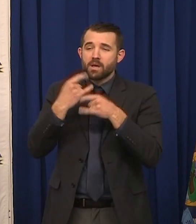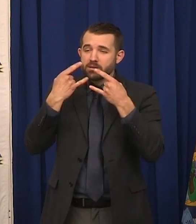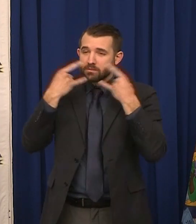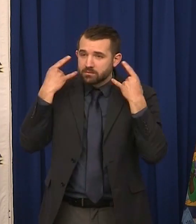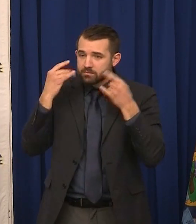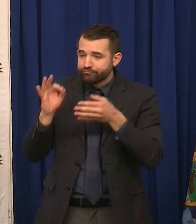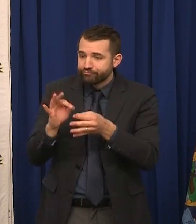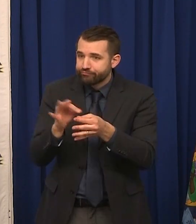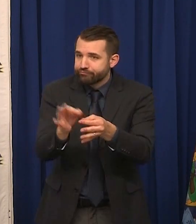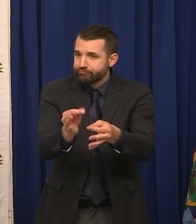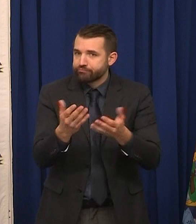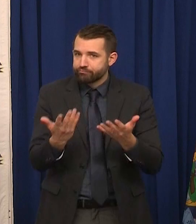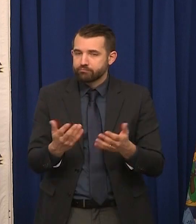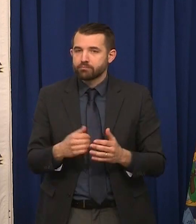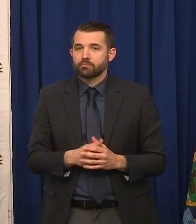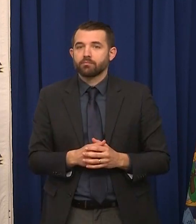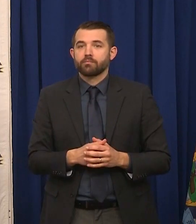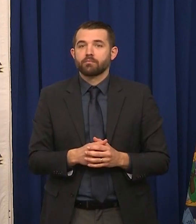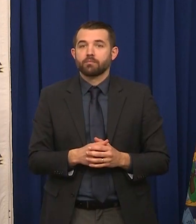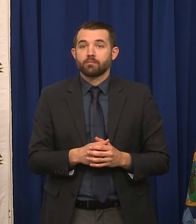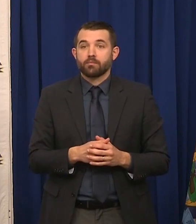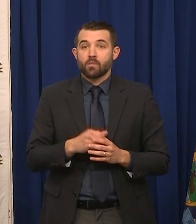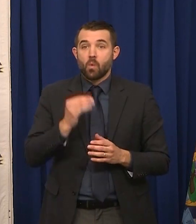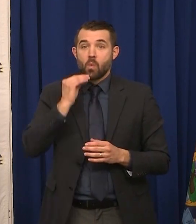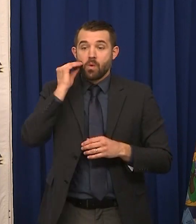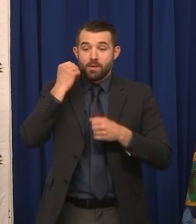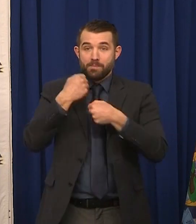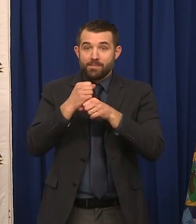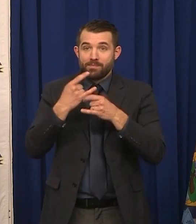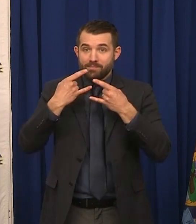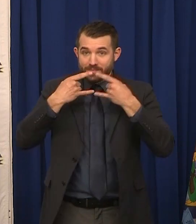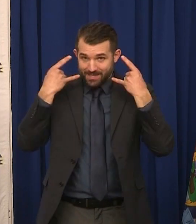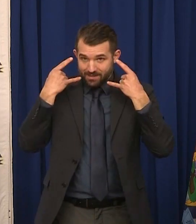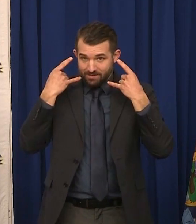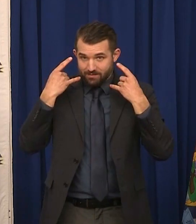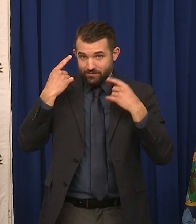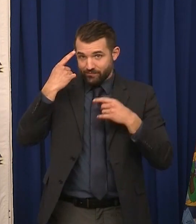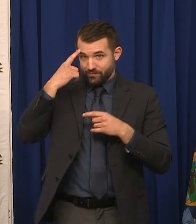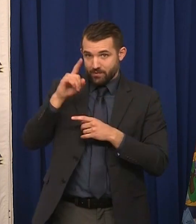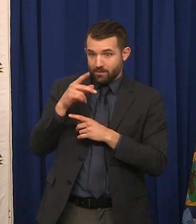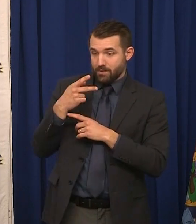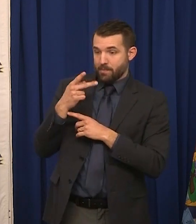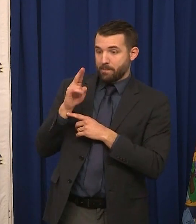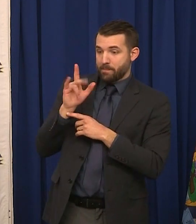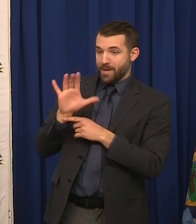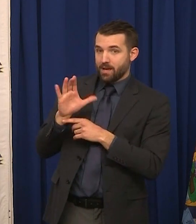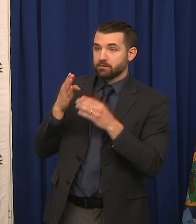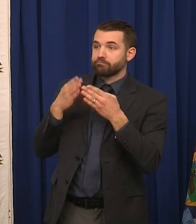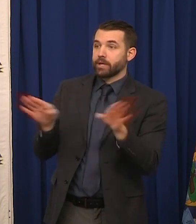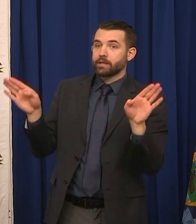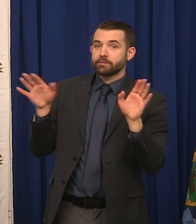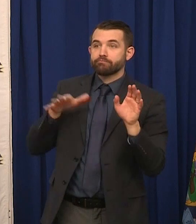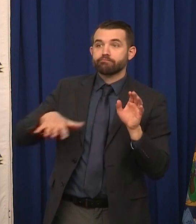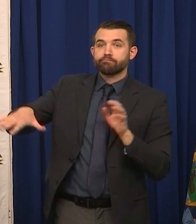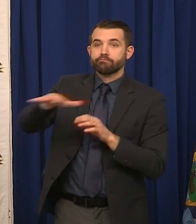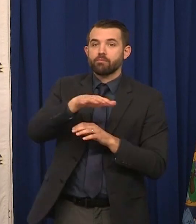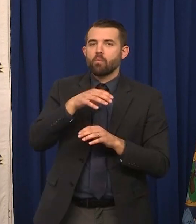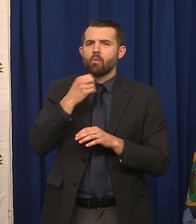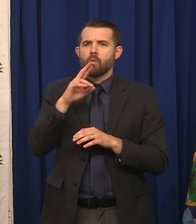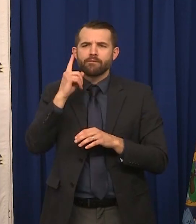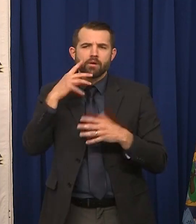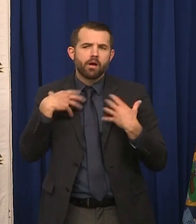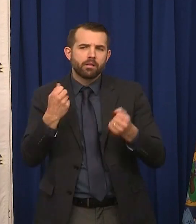about handmade masks. The first is for members of the general public, and the second is for healthcare